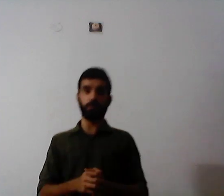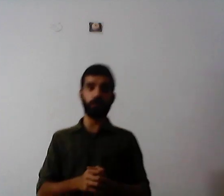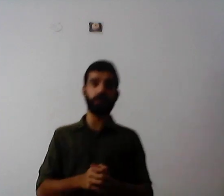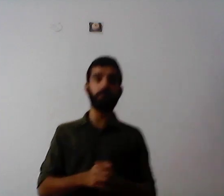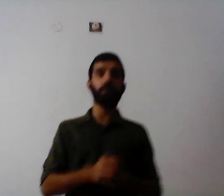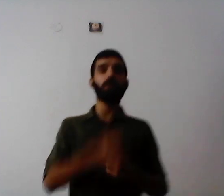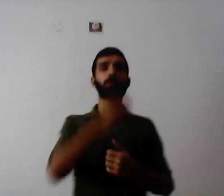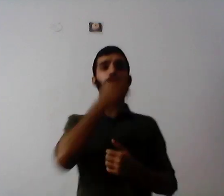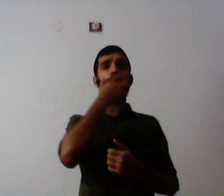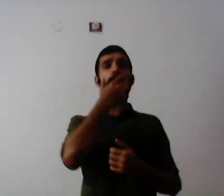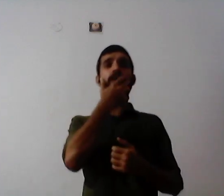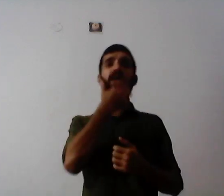Okay, so here